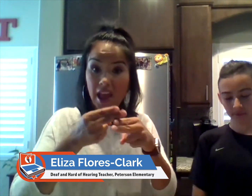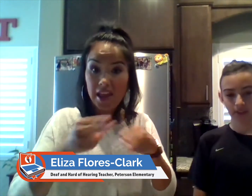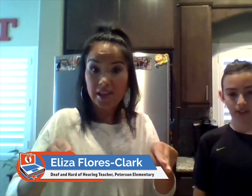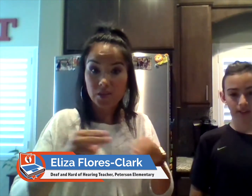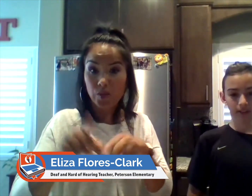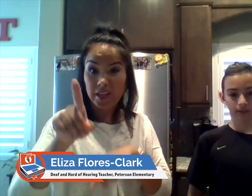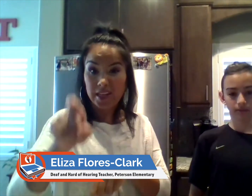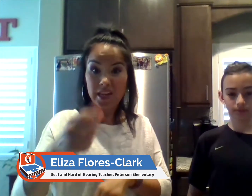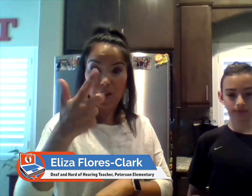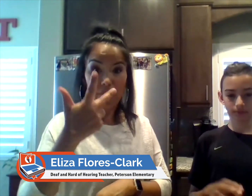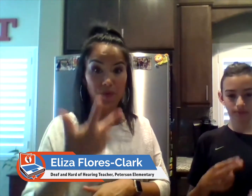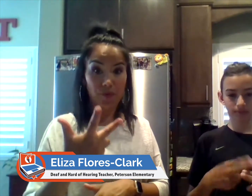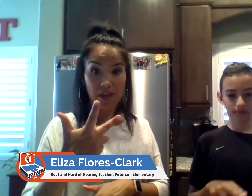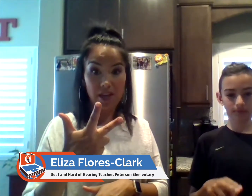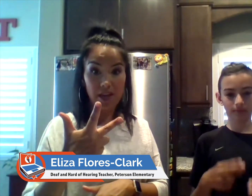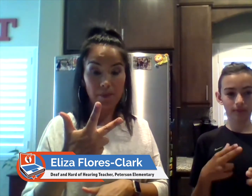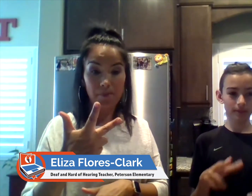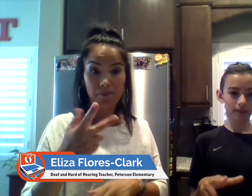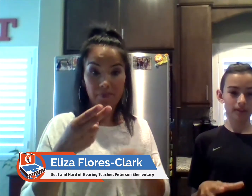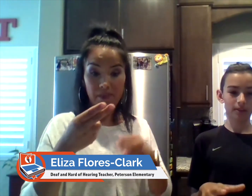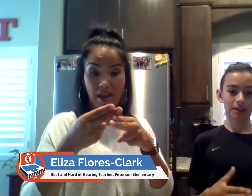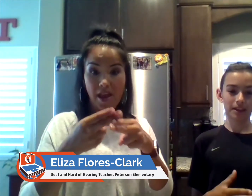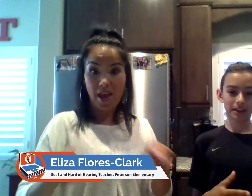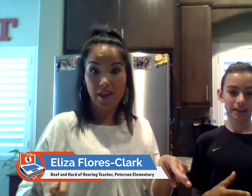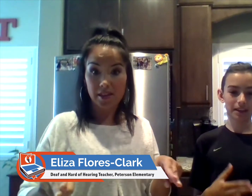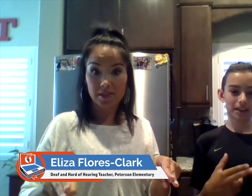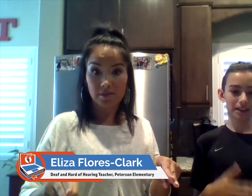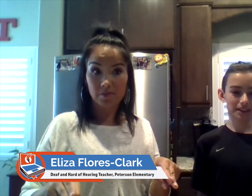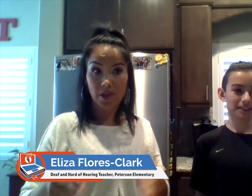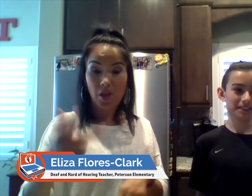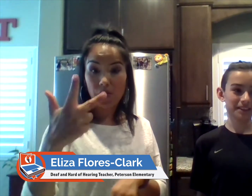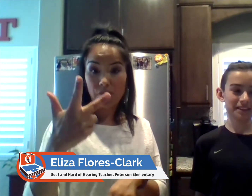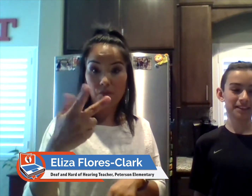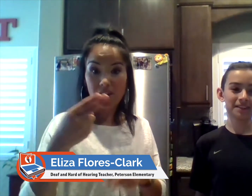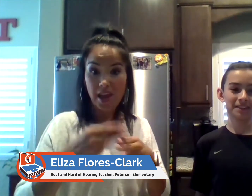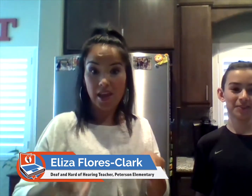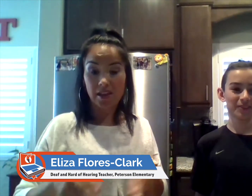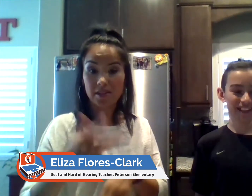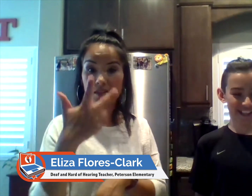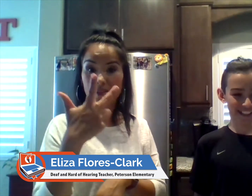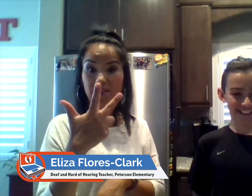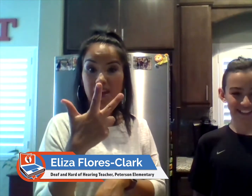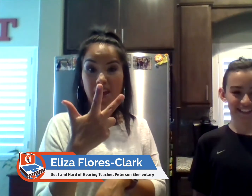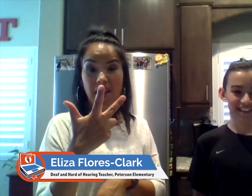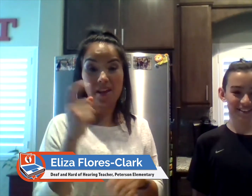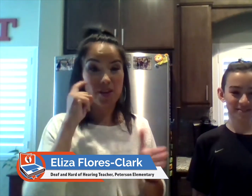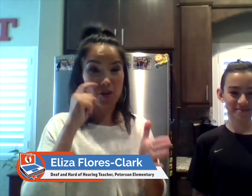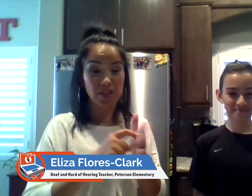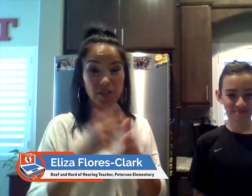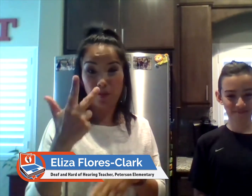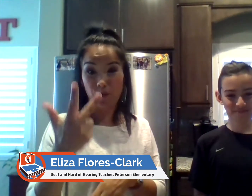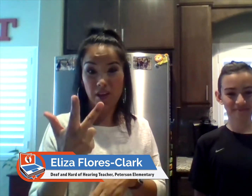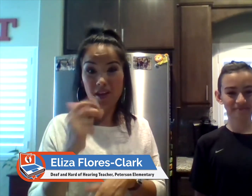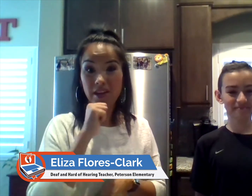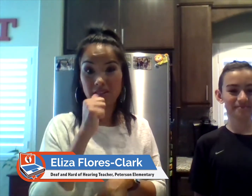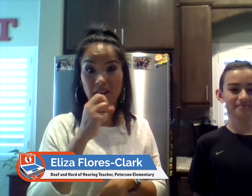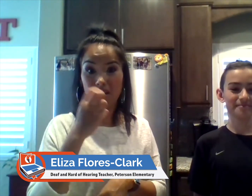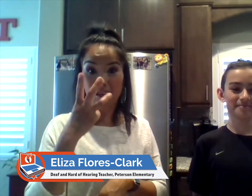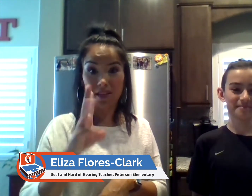Eggs. We needed 3 eggs. 3 eggs. And notice 3 is not like